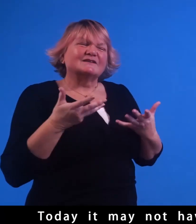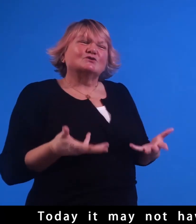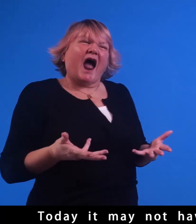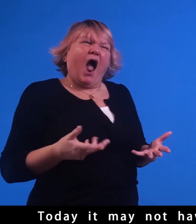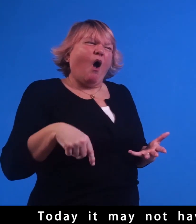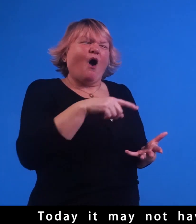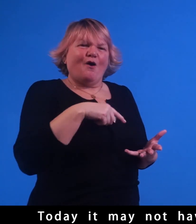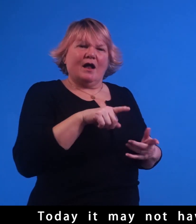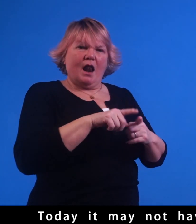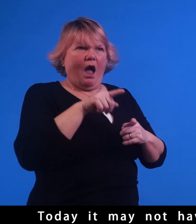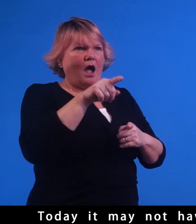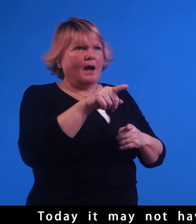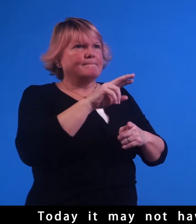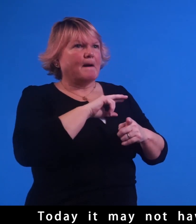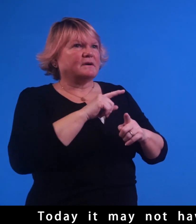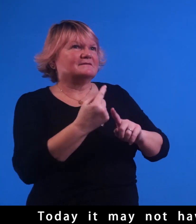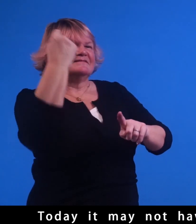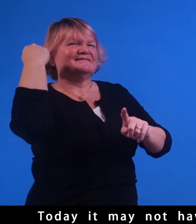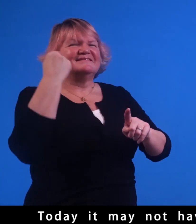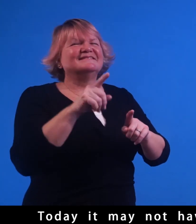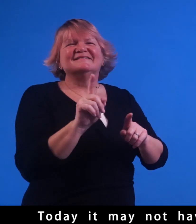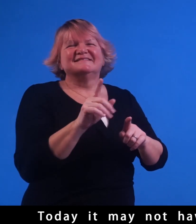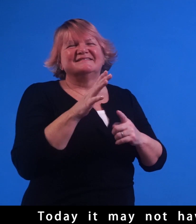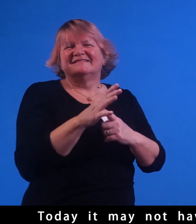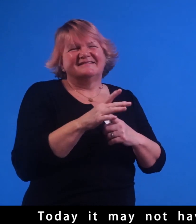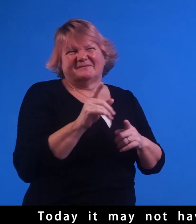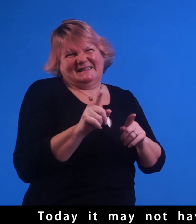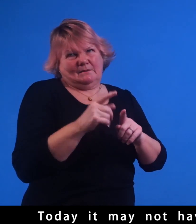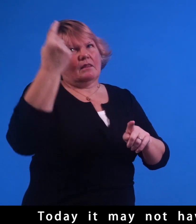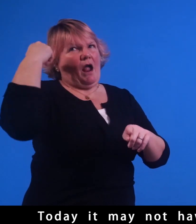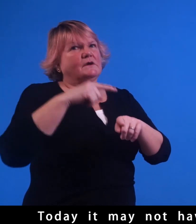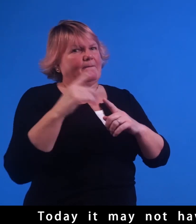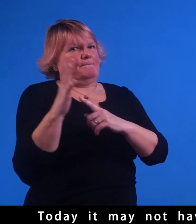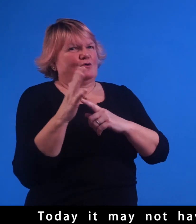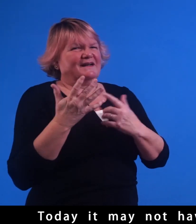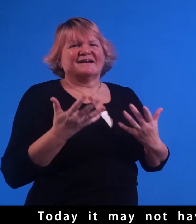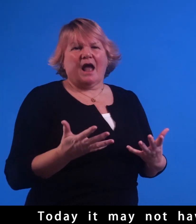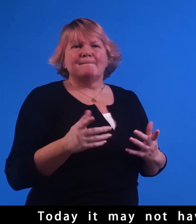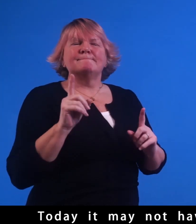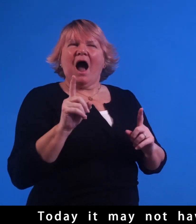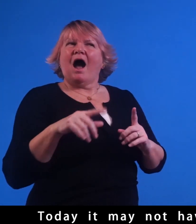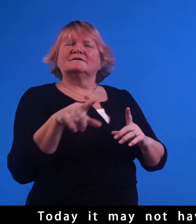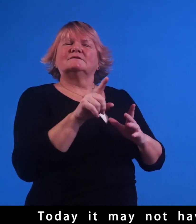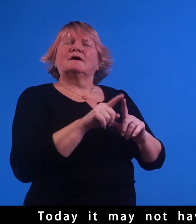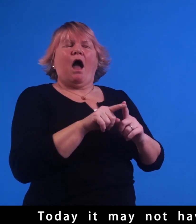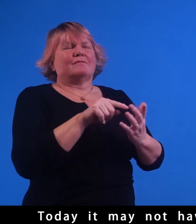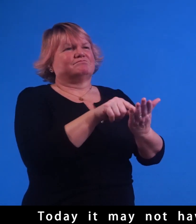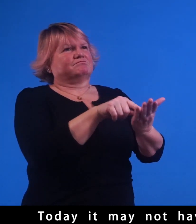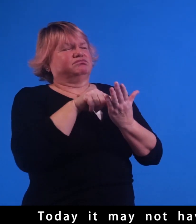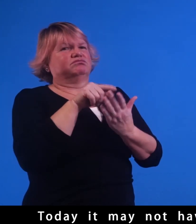Today, it may not have purpose as essential as it once was, but it symbolises aspiration and